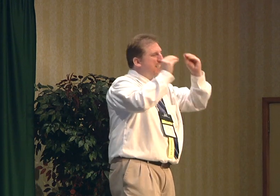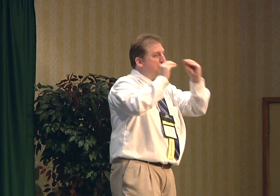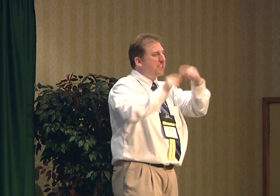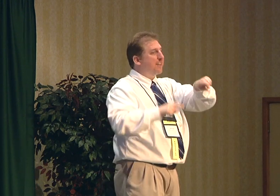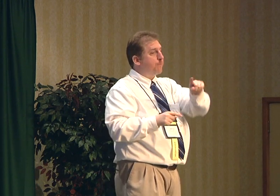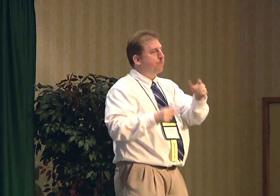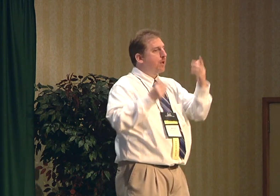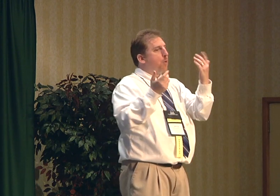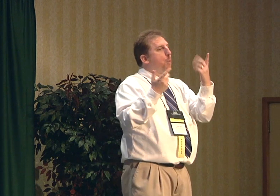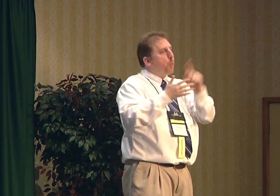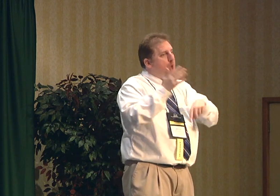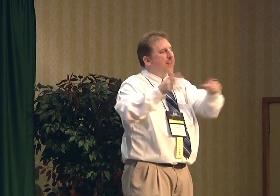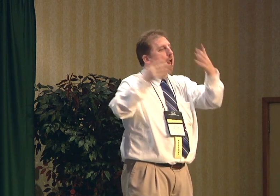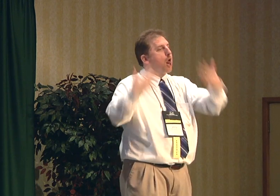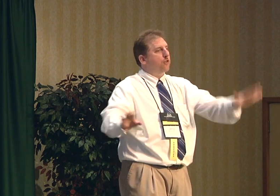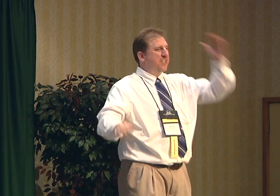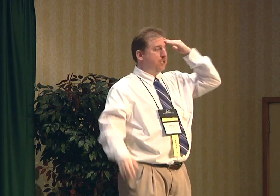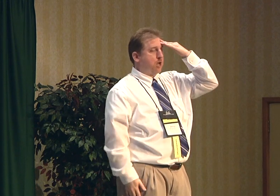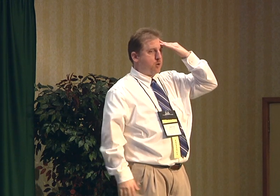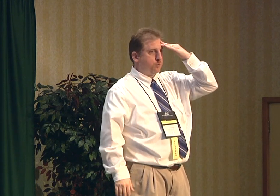So there's no point in teaching them what they already know.